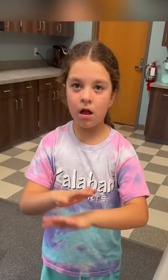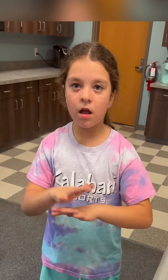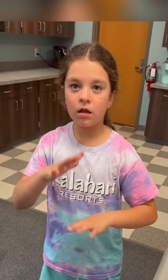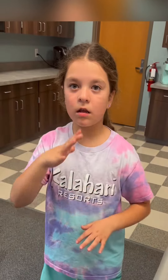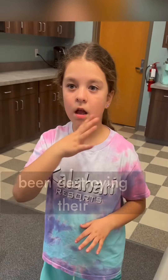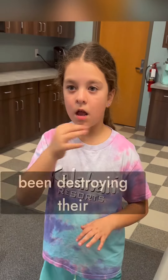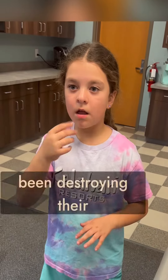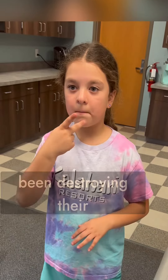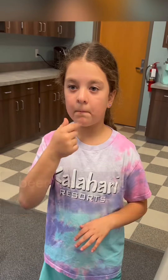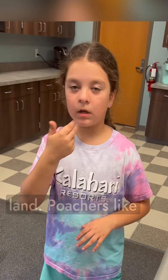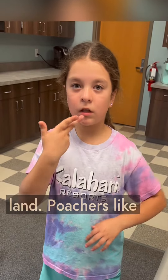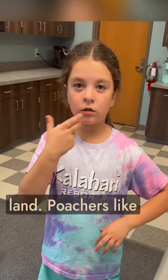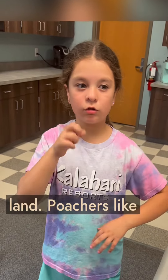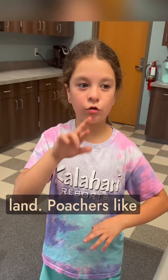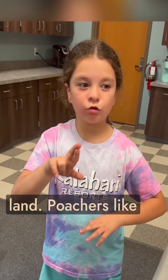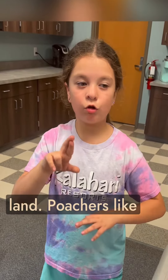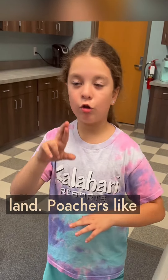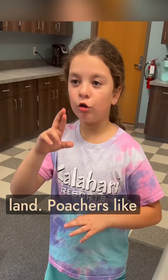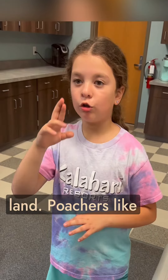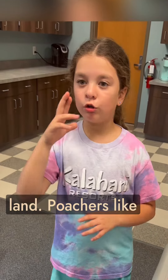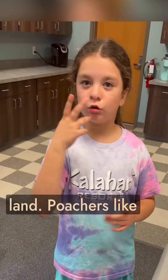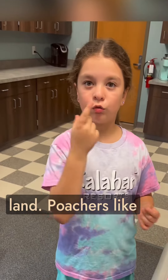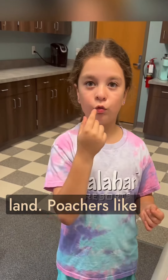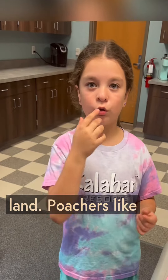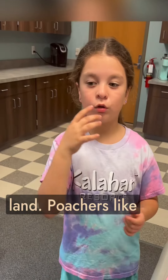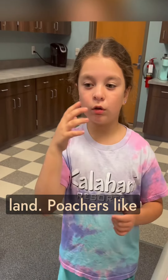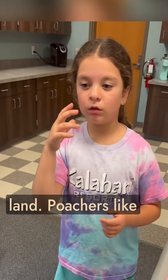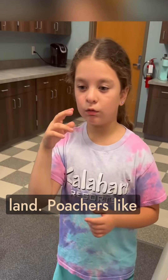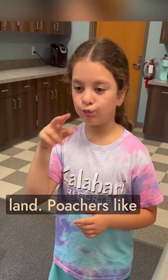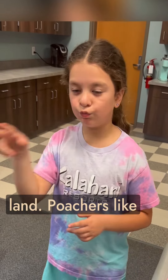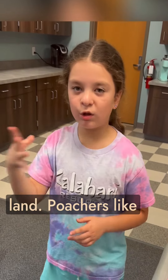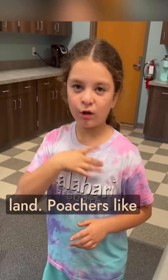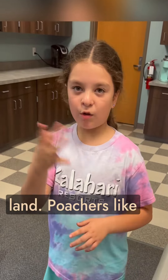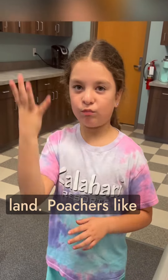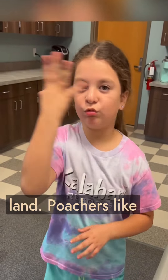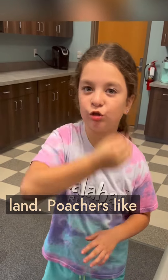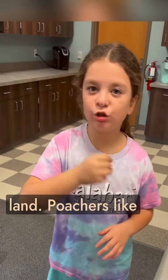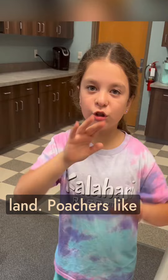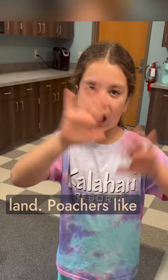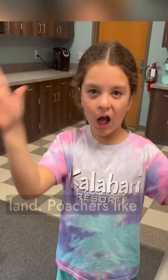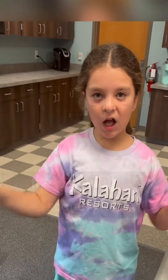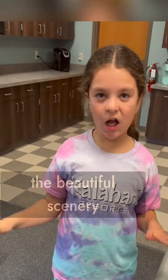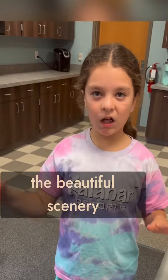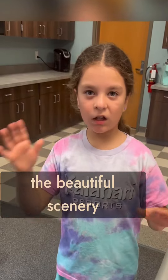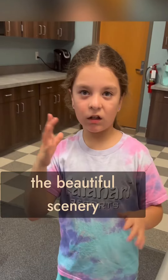destroying their land. Poachers like the beautiful